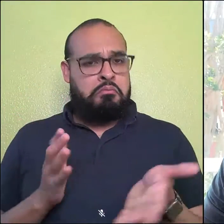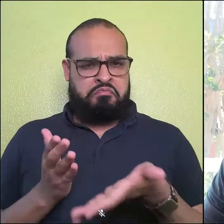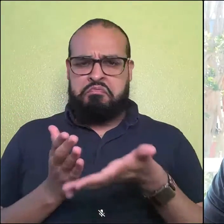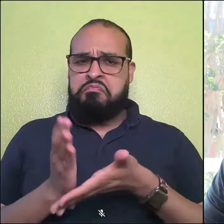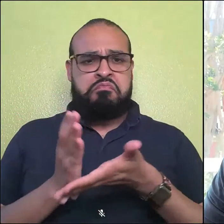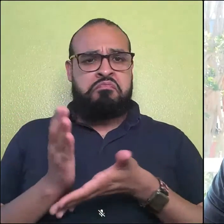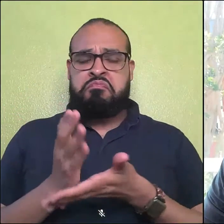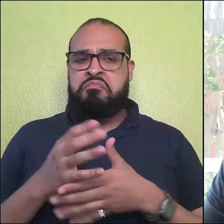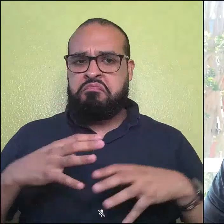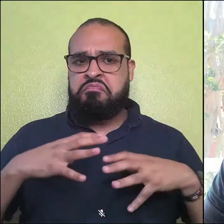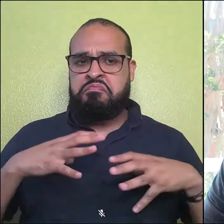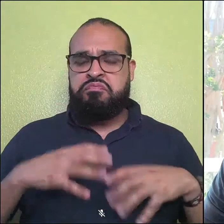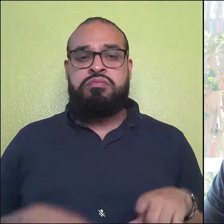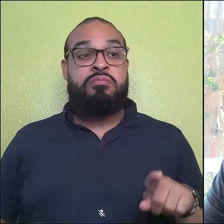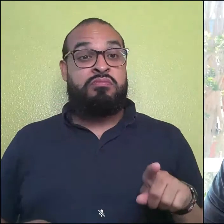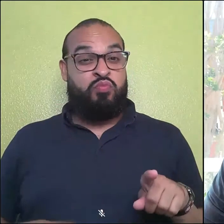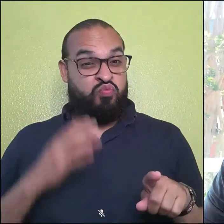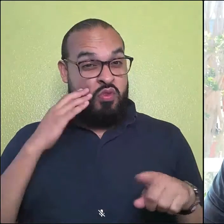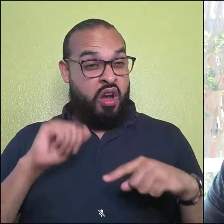It's a muscle to grow,